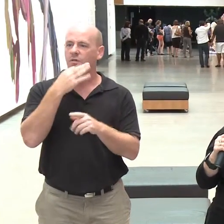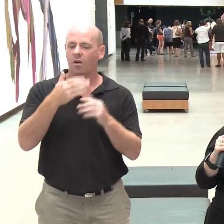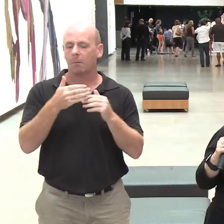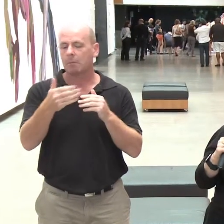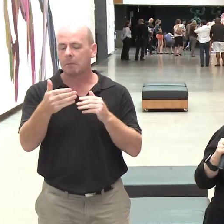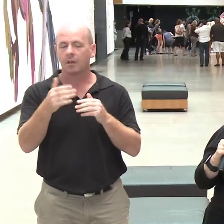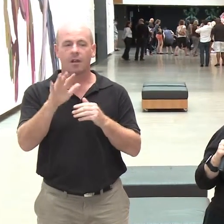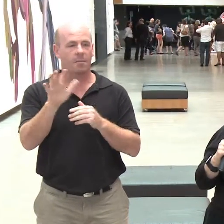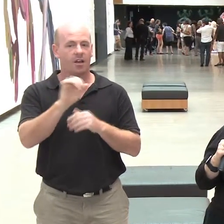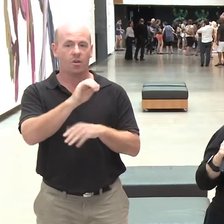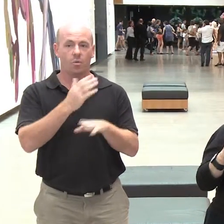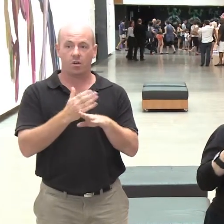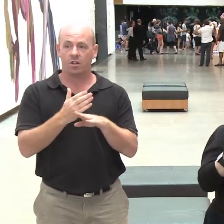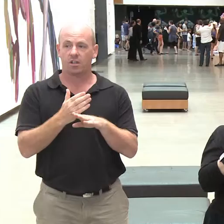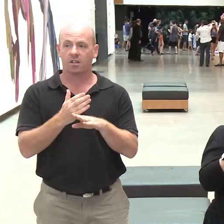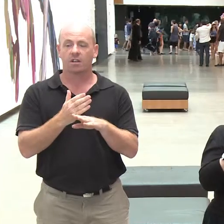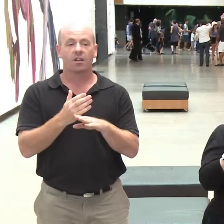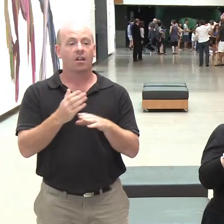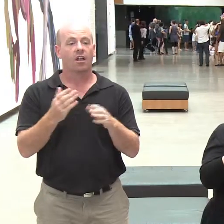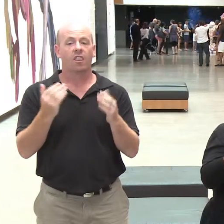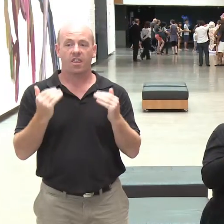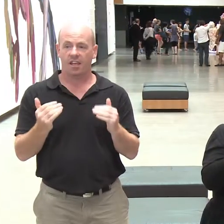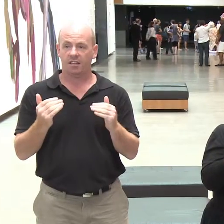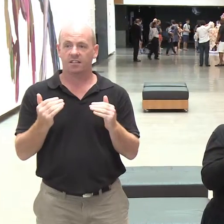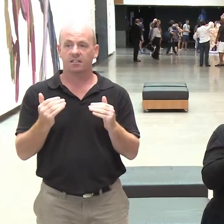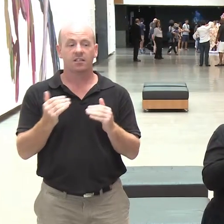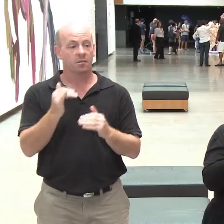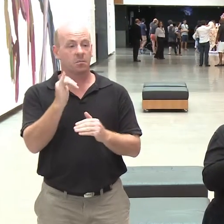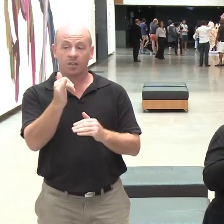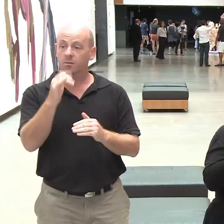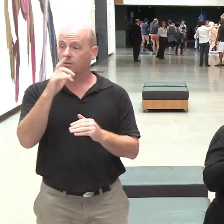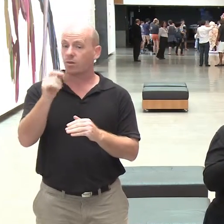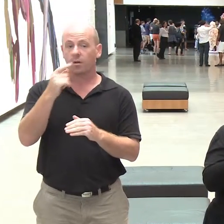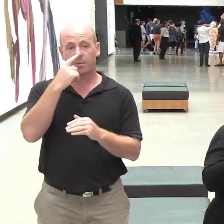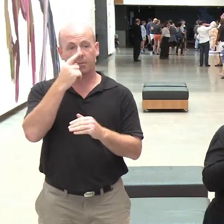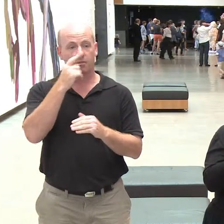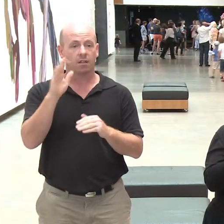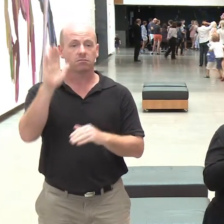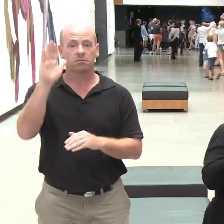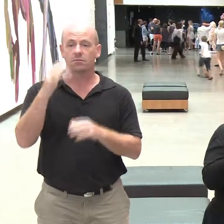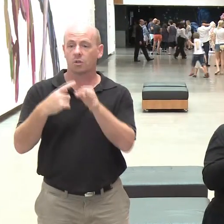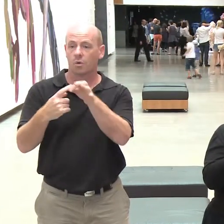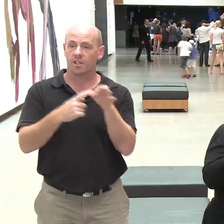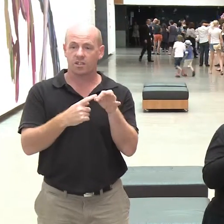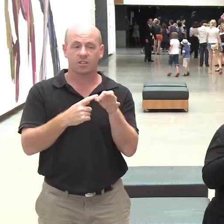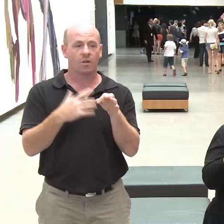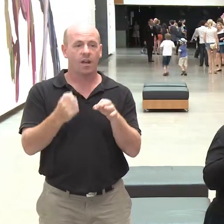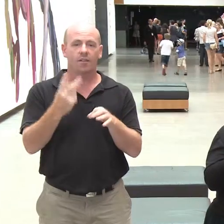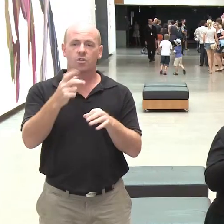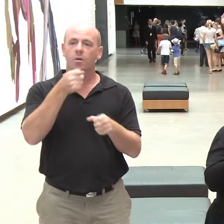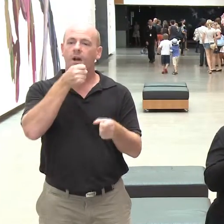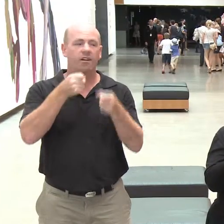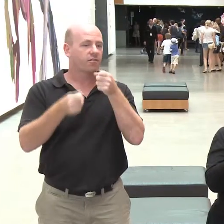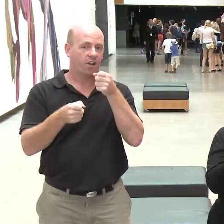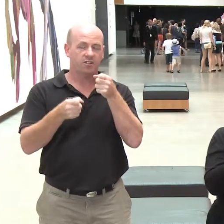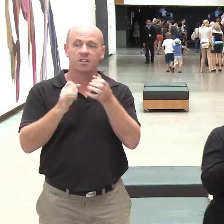today about her work, and then it's possible for people to ask questions. We do have two